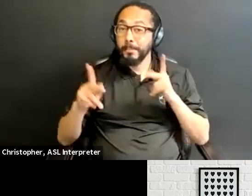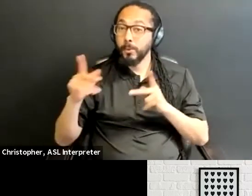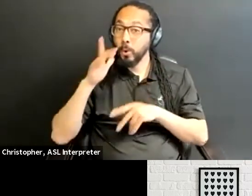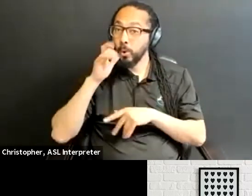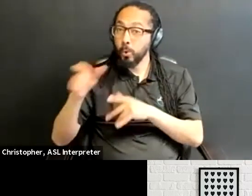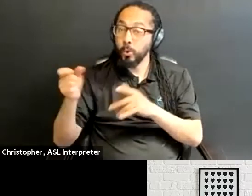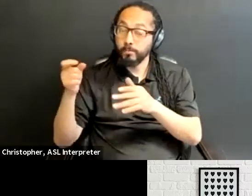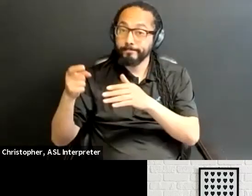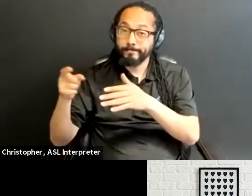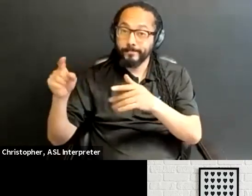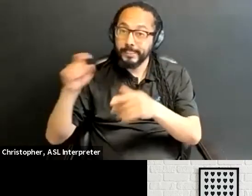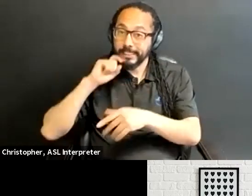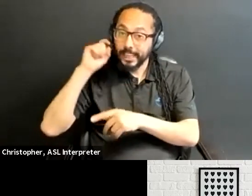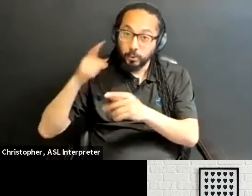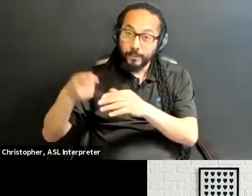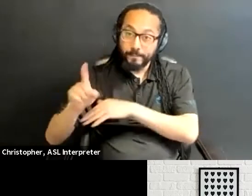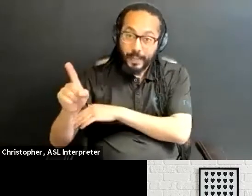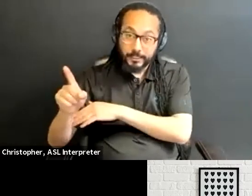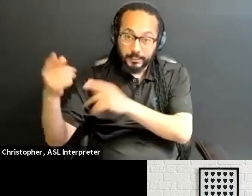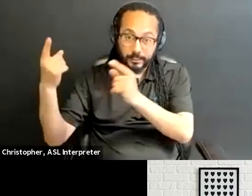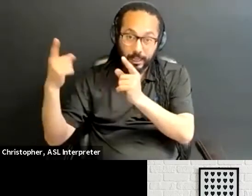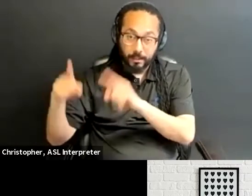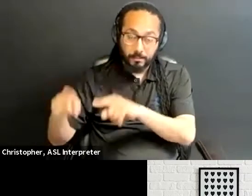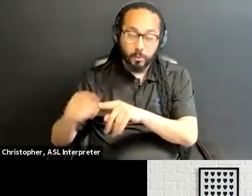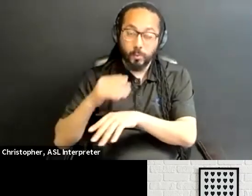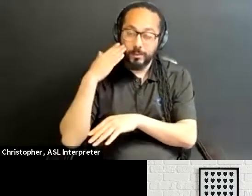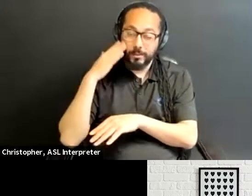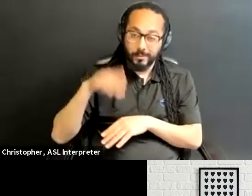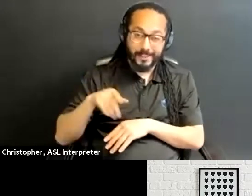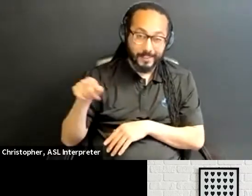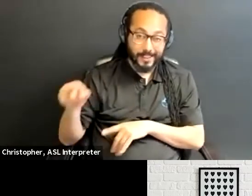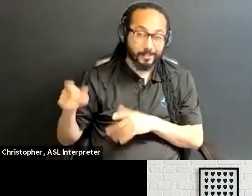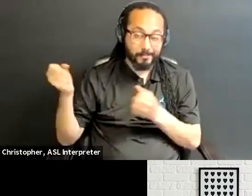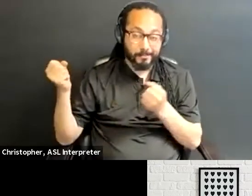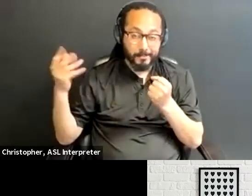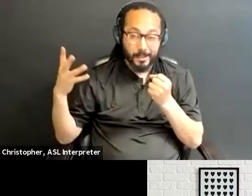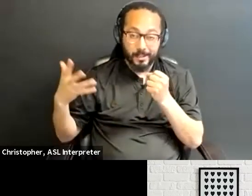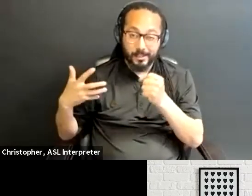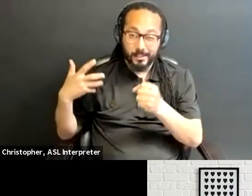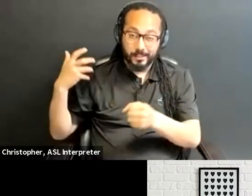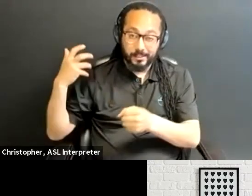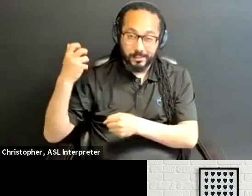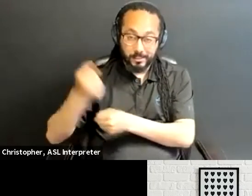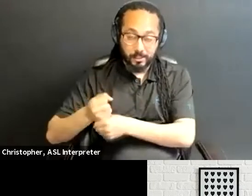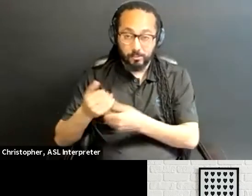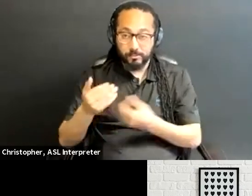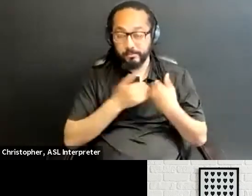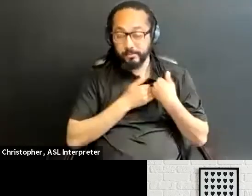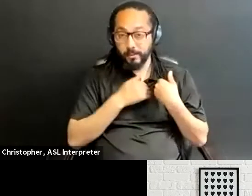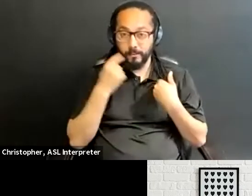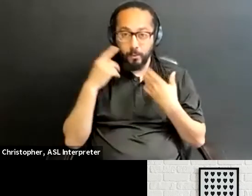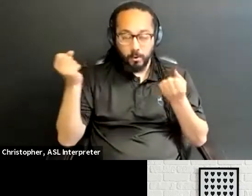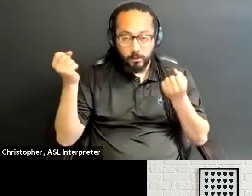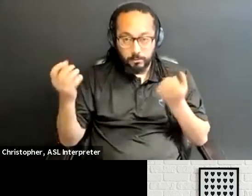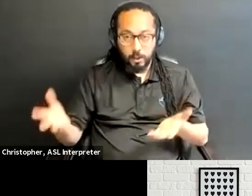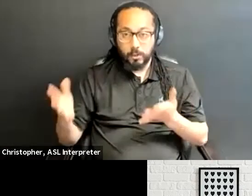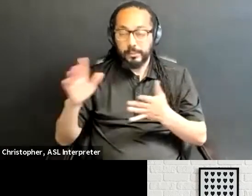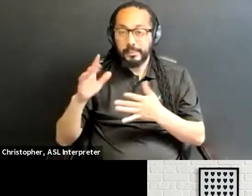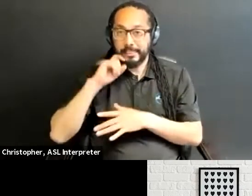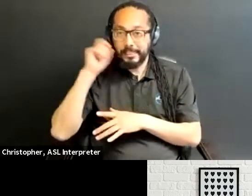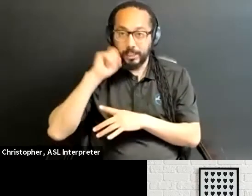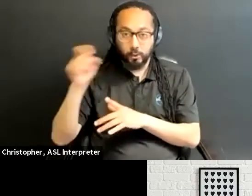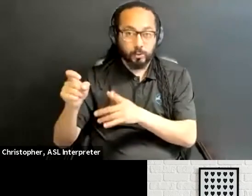for a long time that they're responsible for a great deal of the child sexual abuse that's perpetrated. And